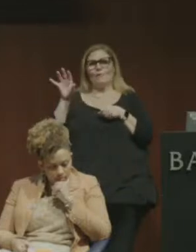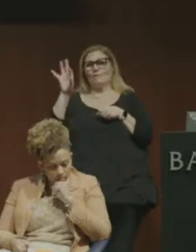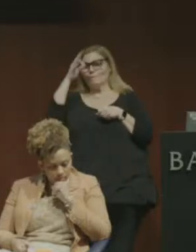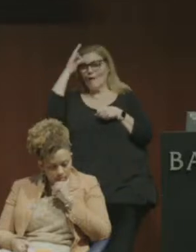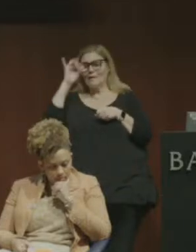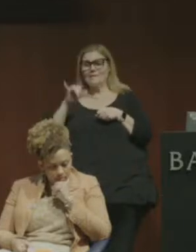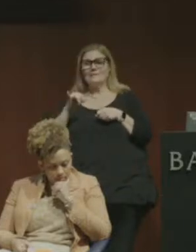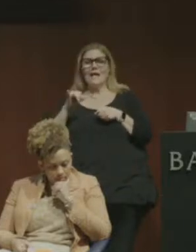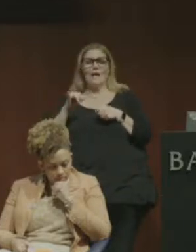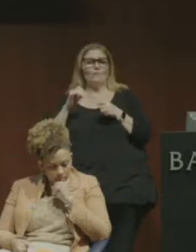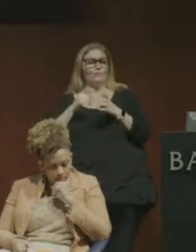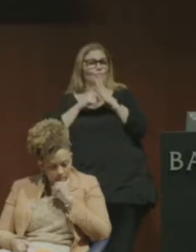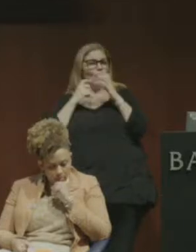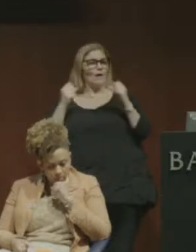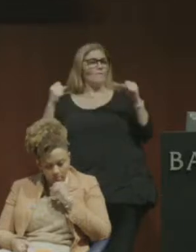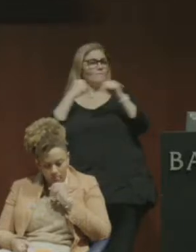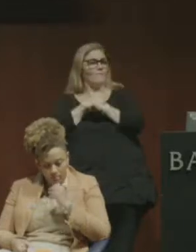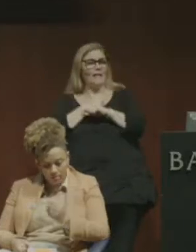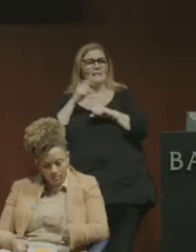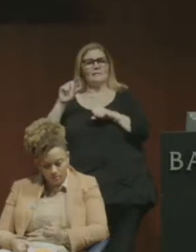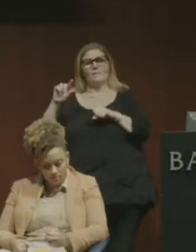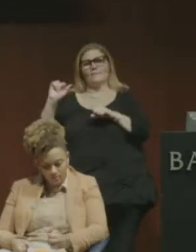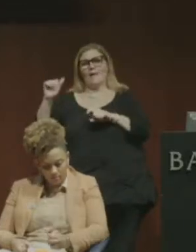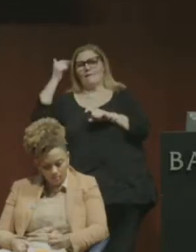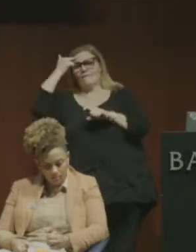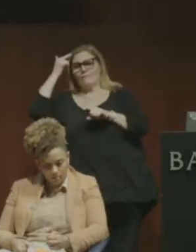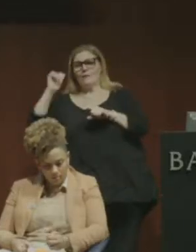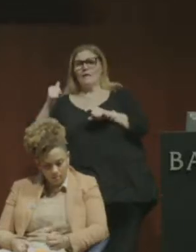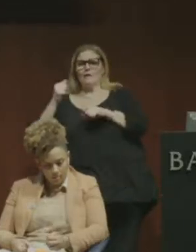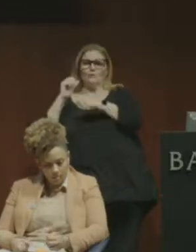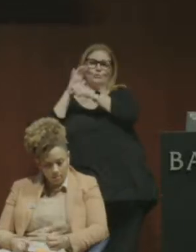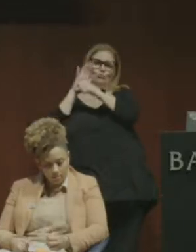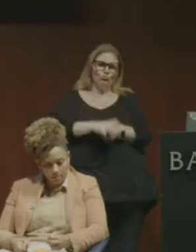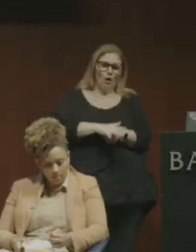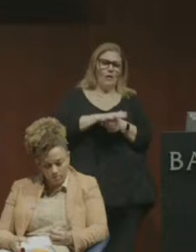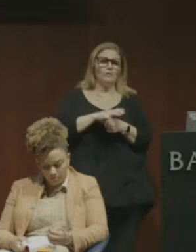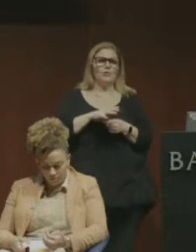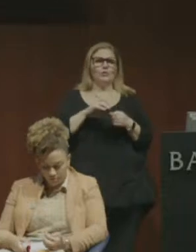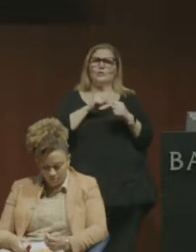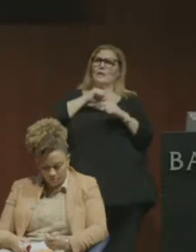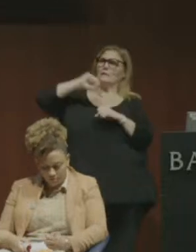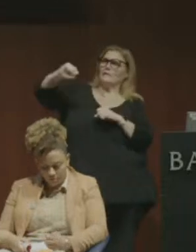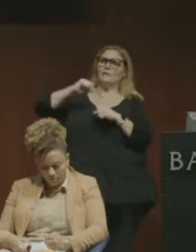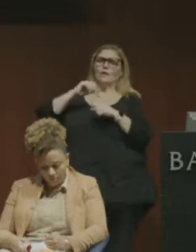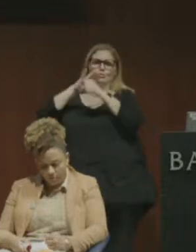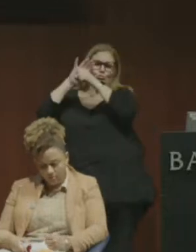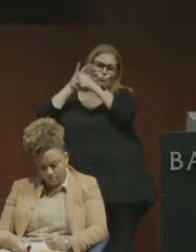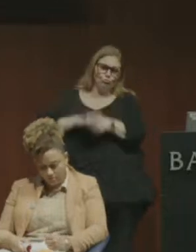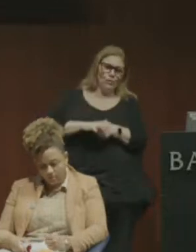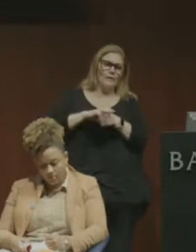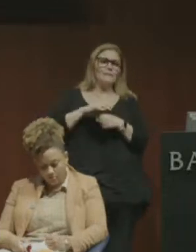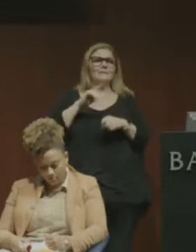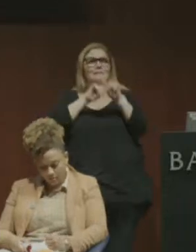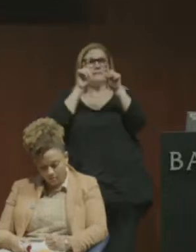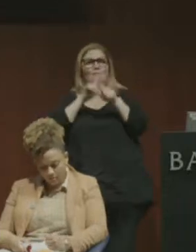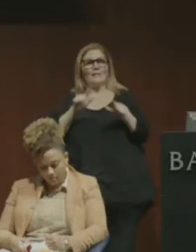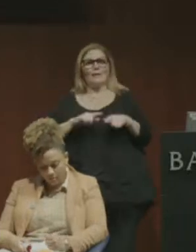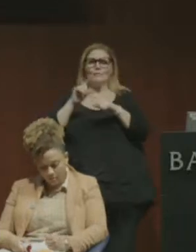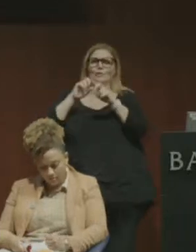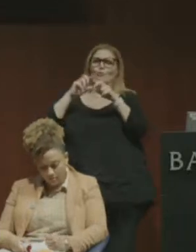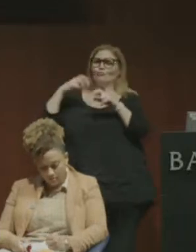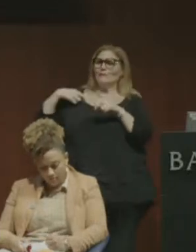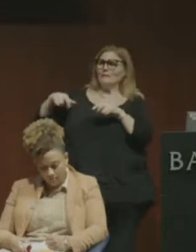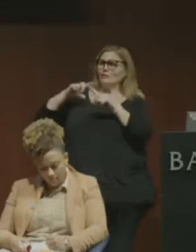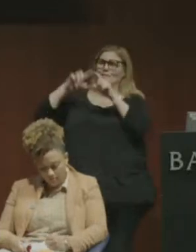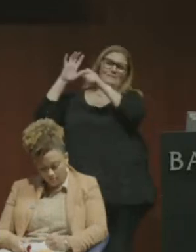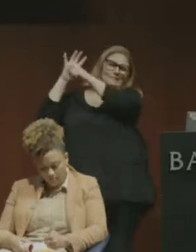the violence of the state to crush dissent, to crush different languages, to crush different religions, to